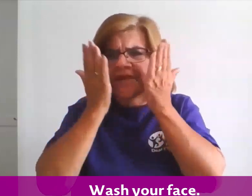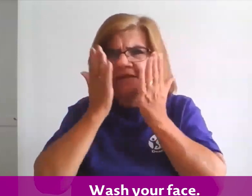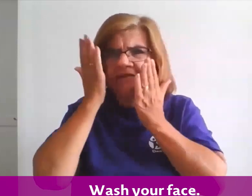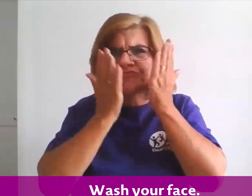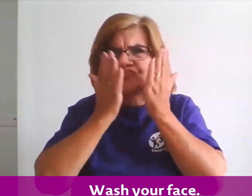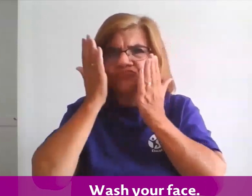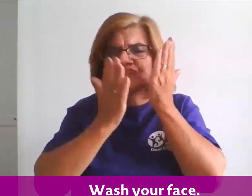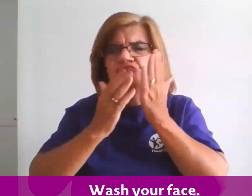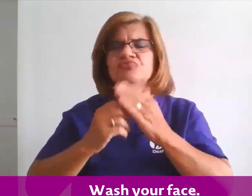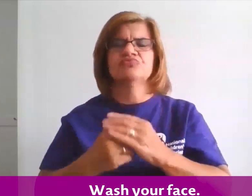Wash your face.